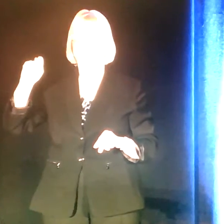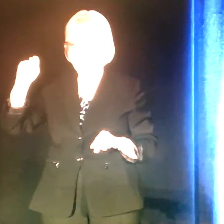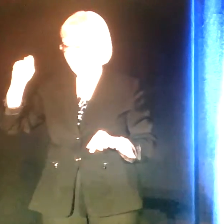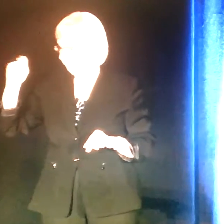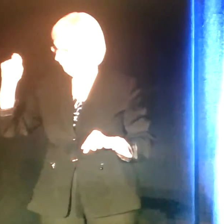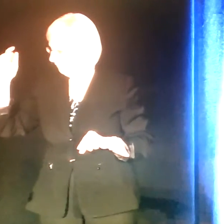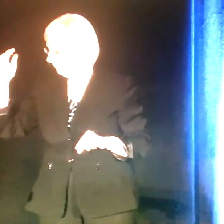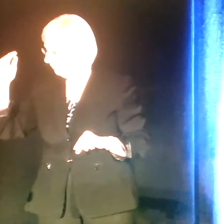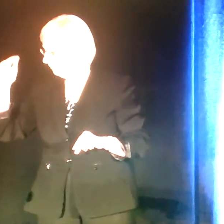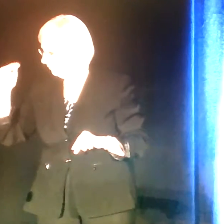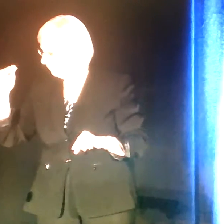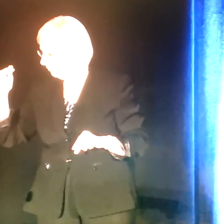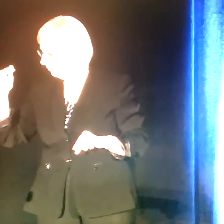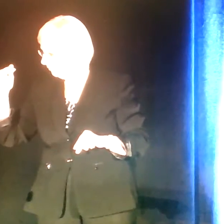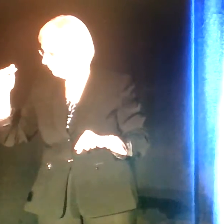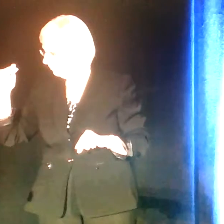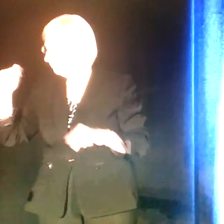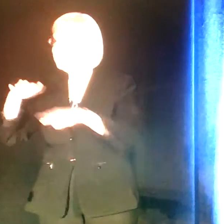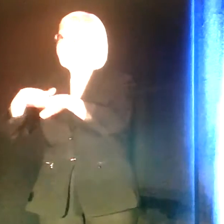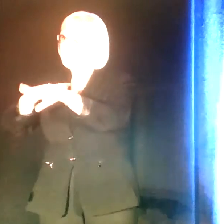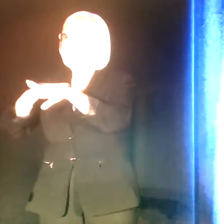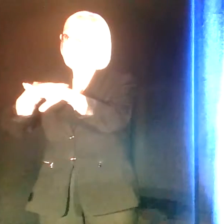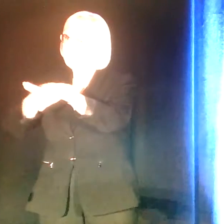That's looking at the product.